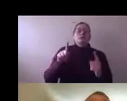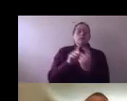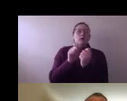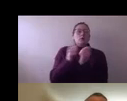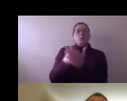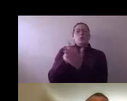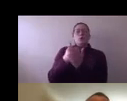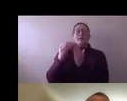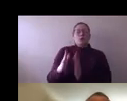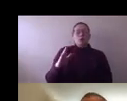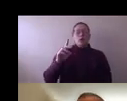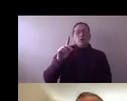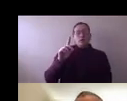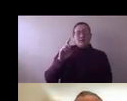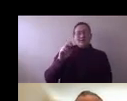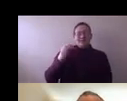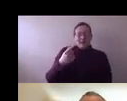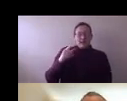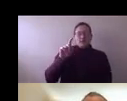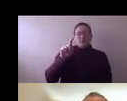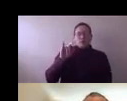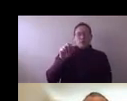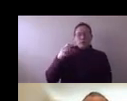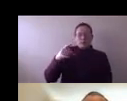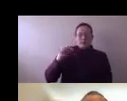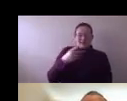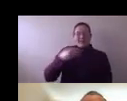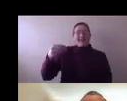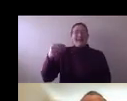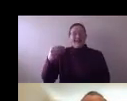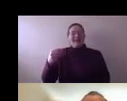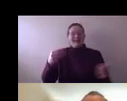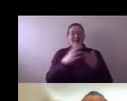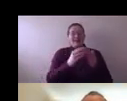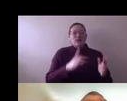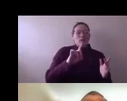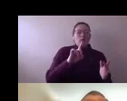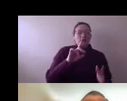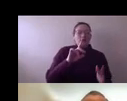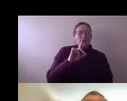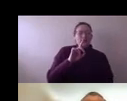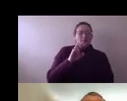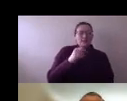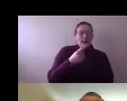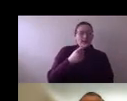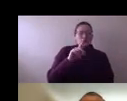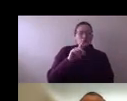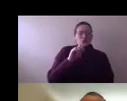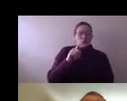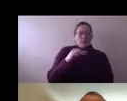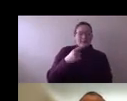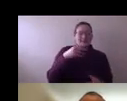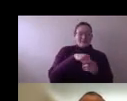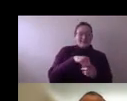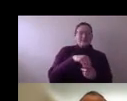Jiang Zemin, and also the existing leader, Deng Xiaoping, in September. So when he came back